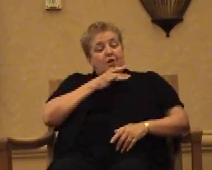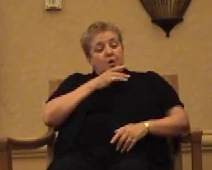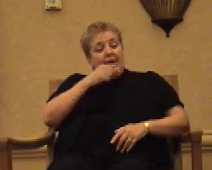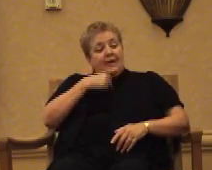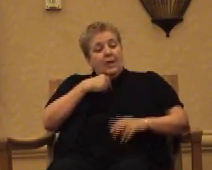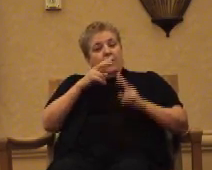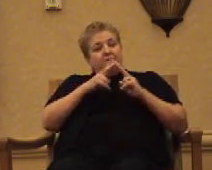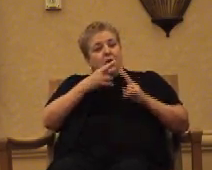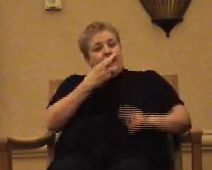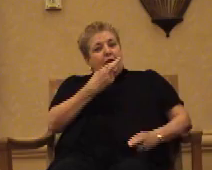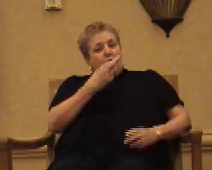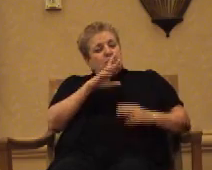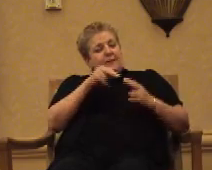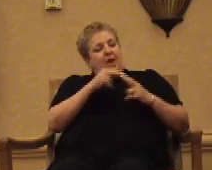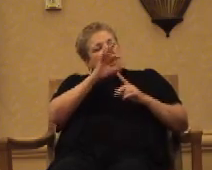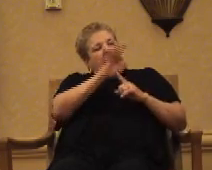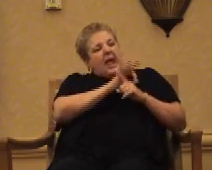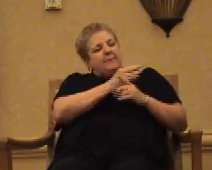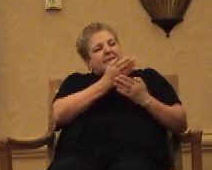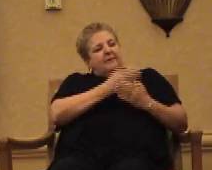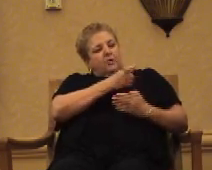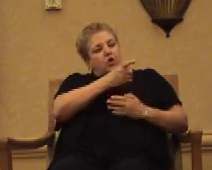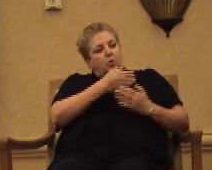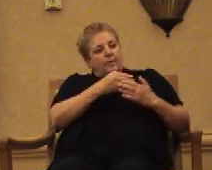born. And,